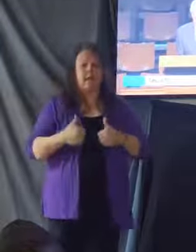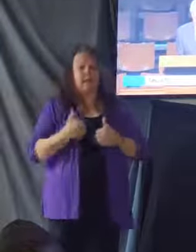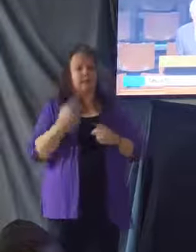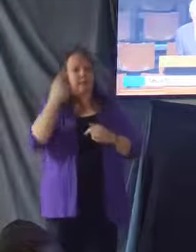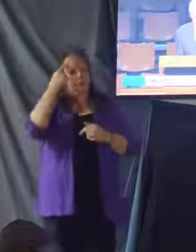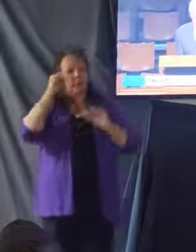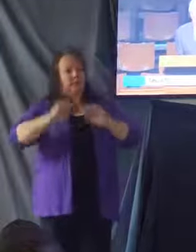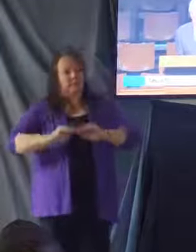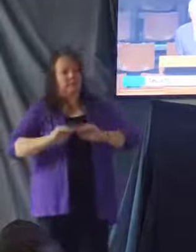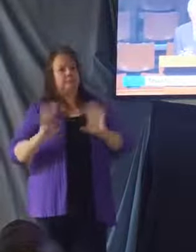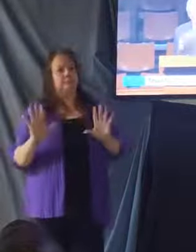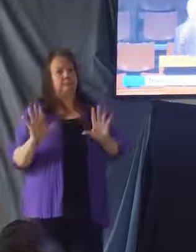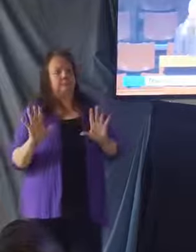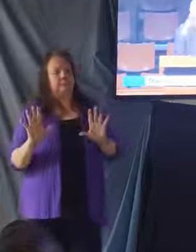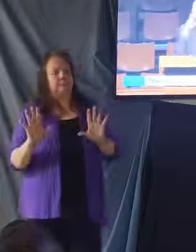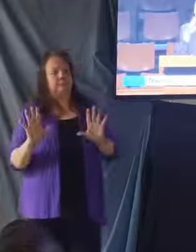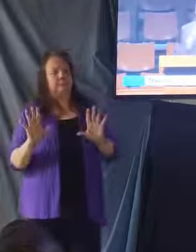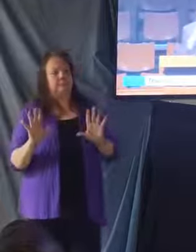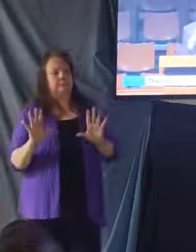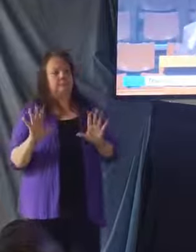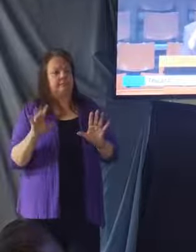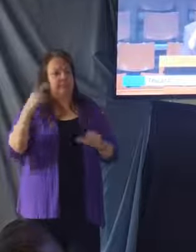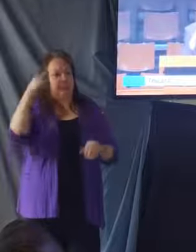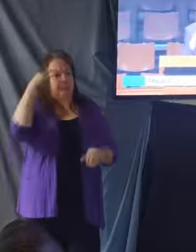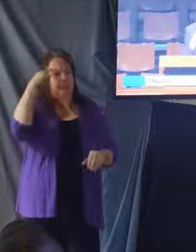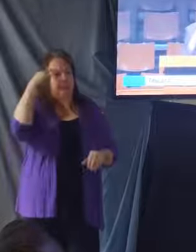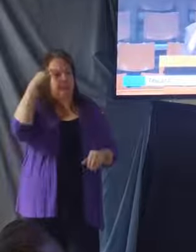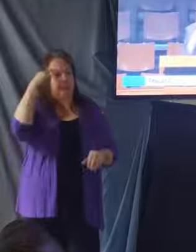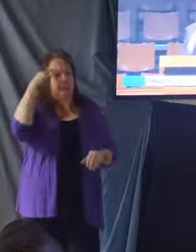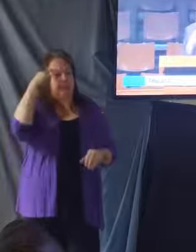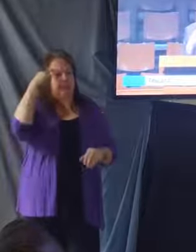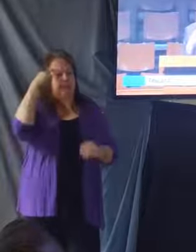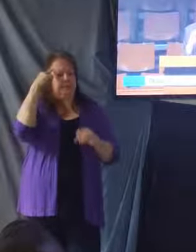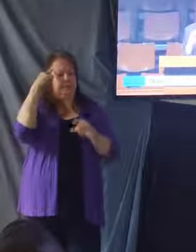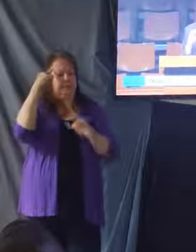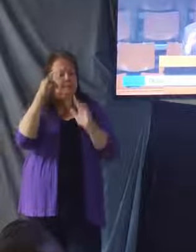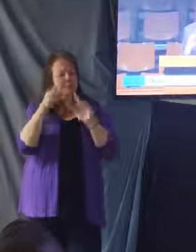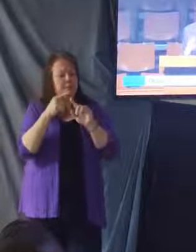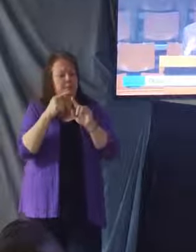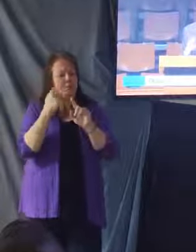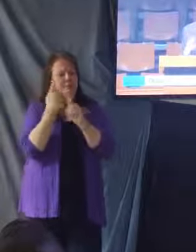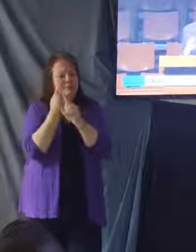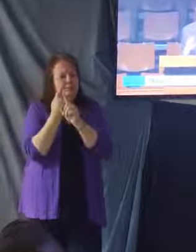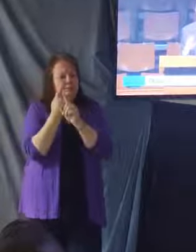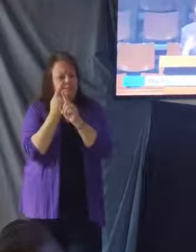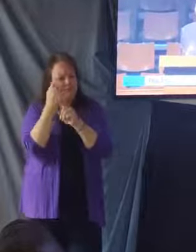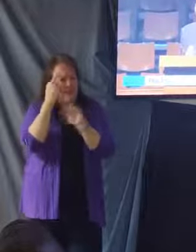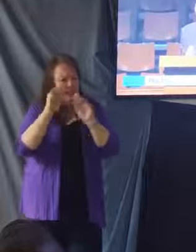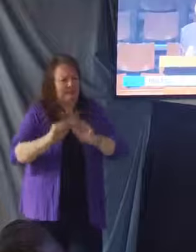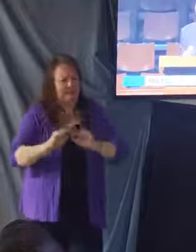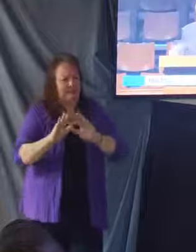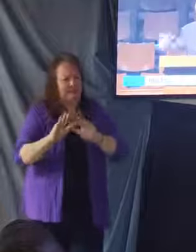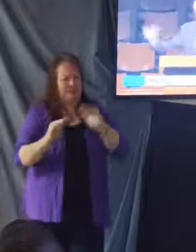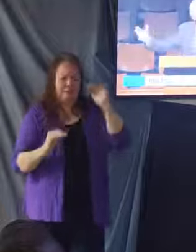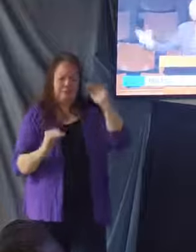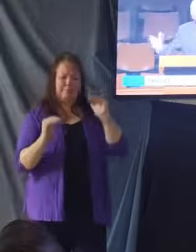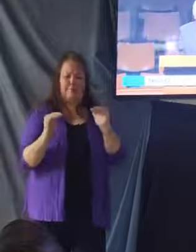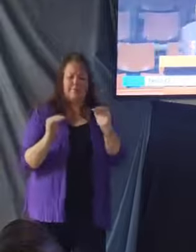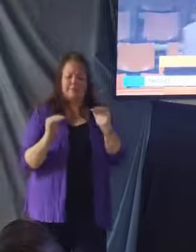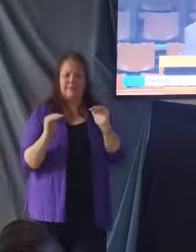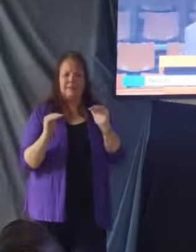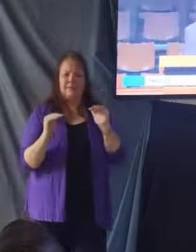sensibly. And think biblically. Sound mind. Balance.